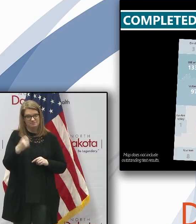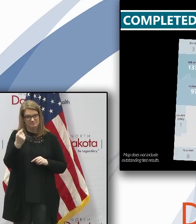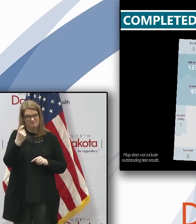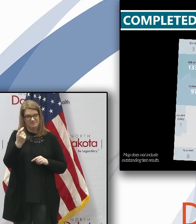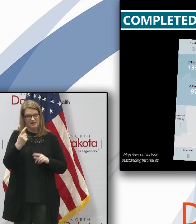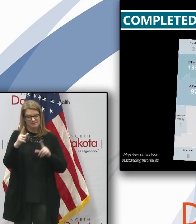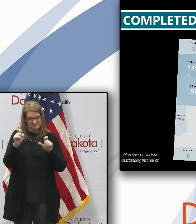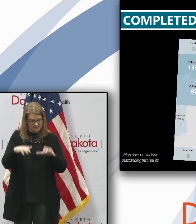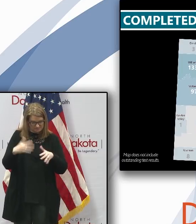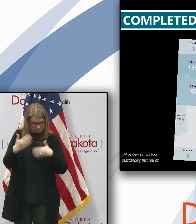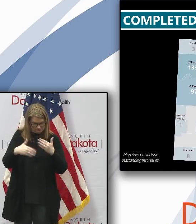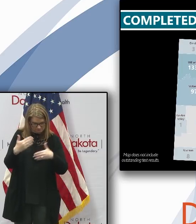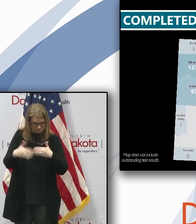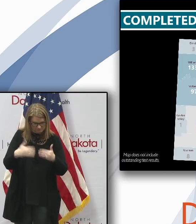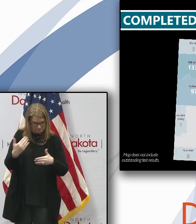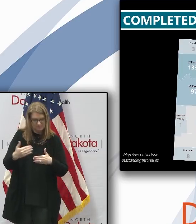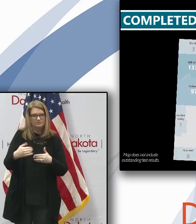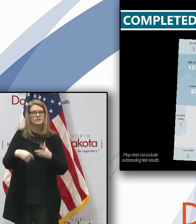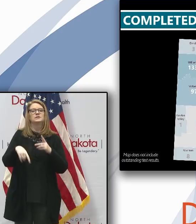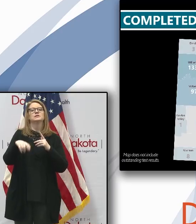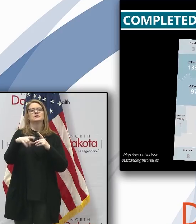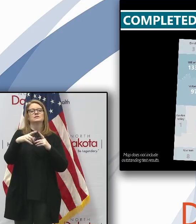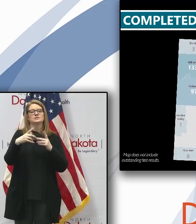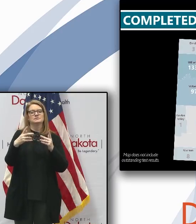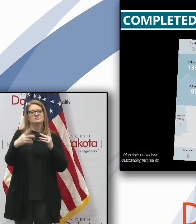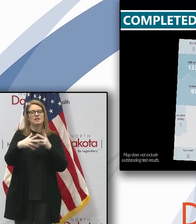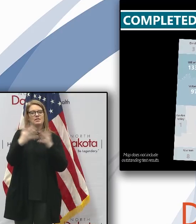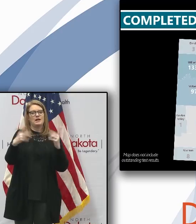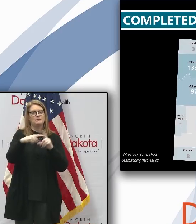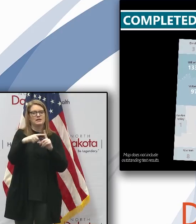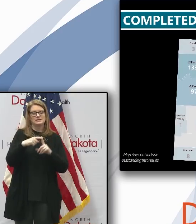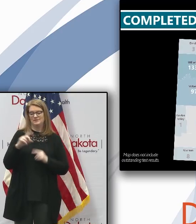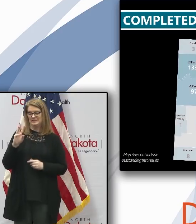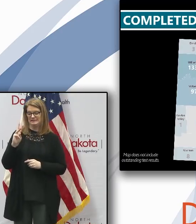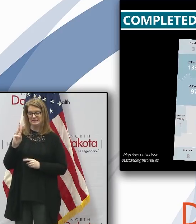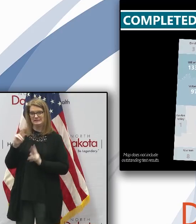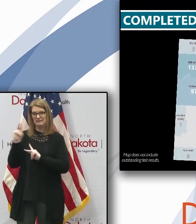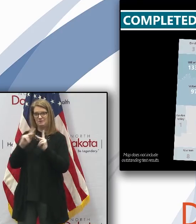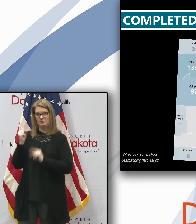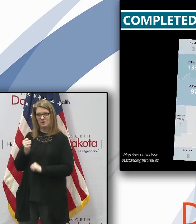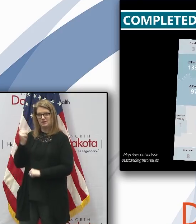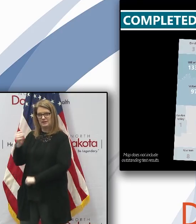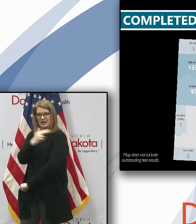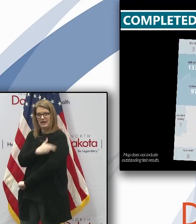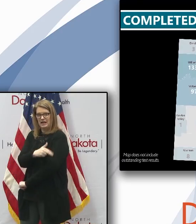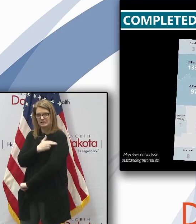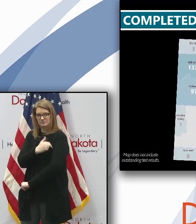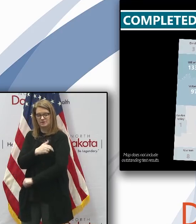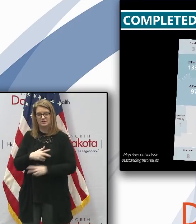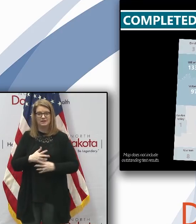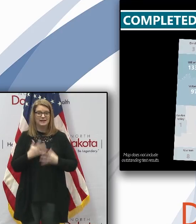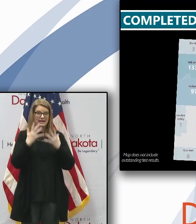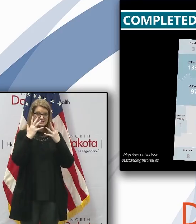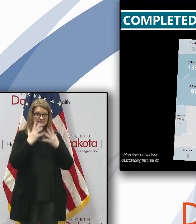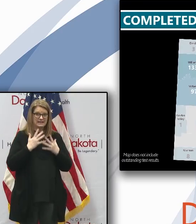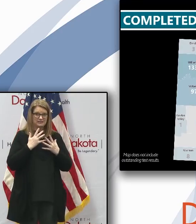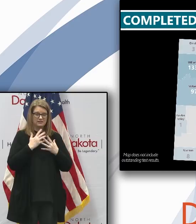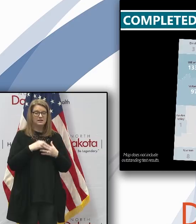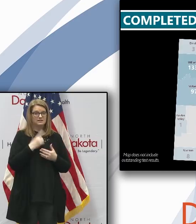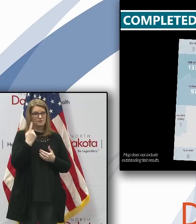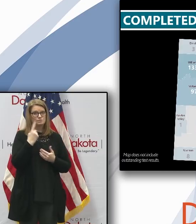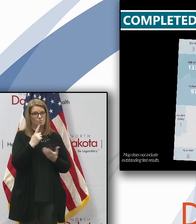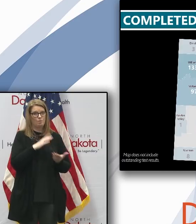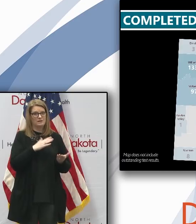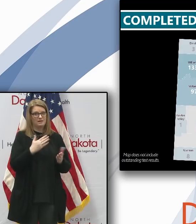positive in a day. 16 of those have been hospitalized, and as we reported sadly yesterday, we've had one